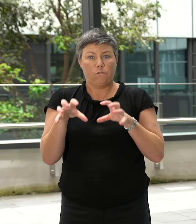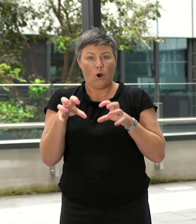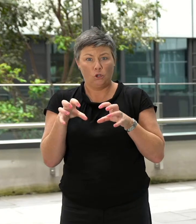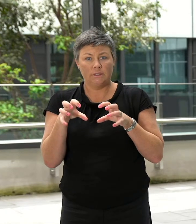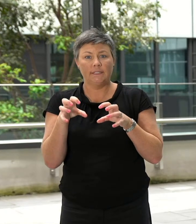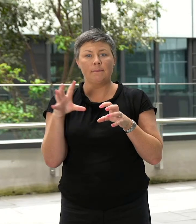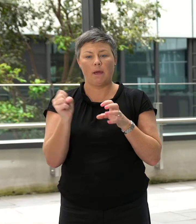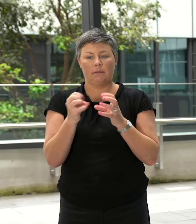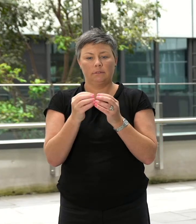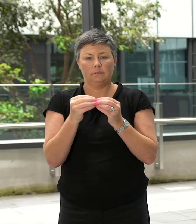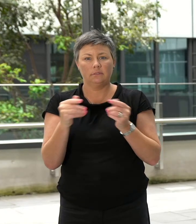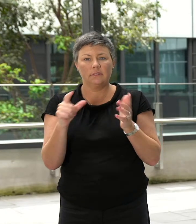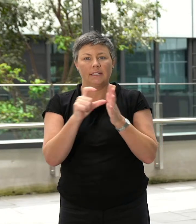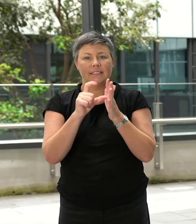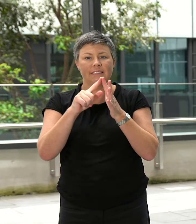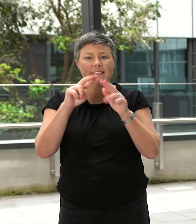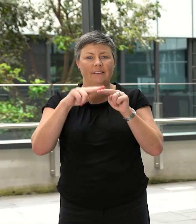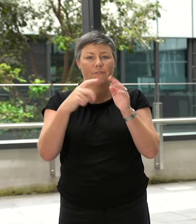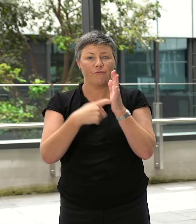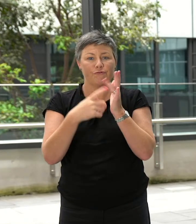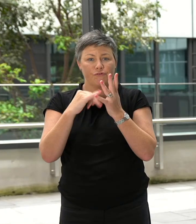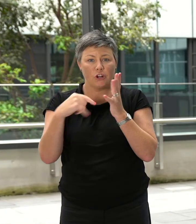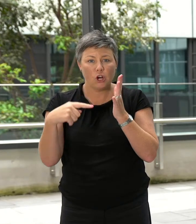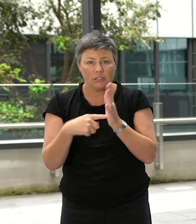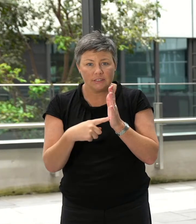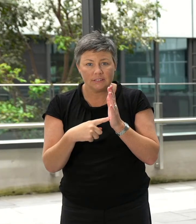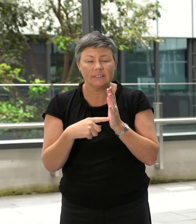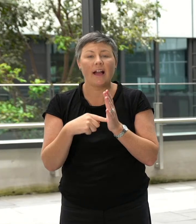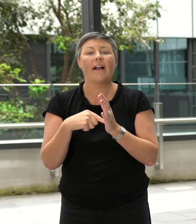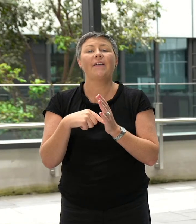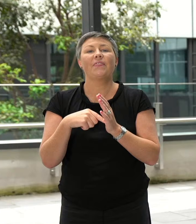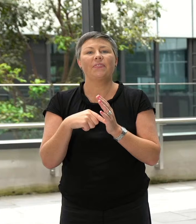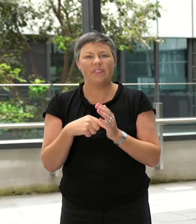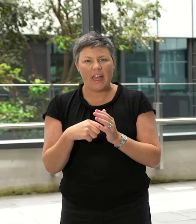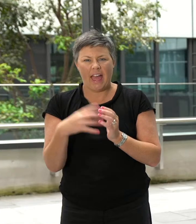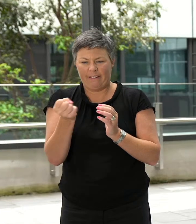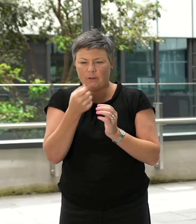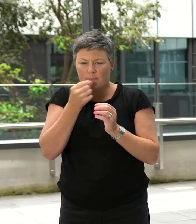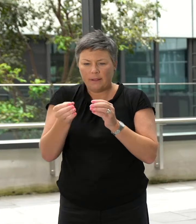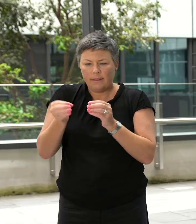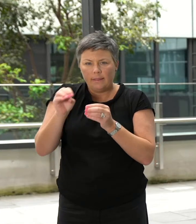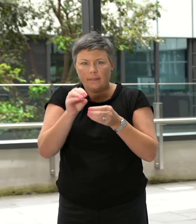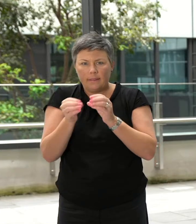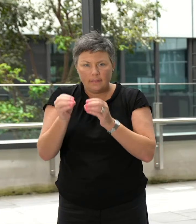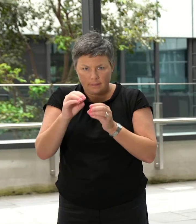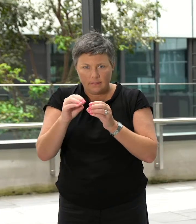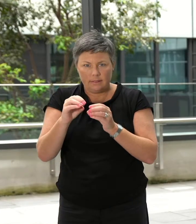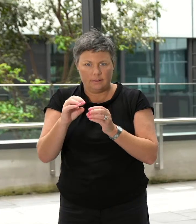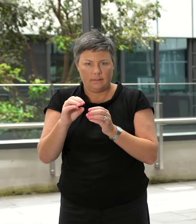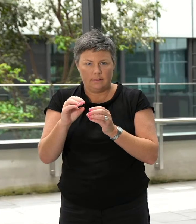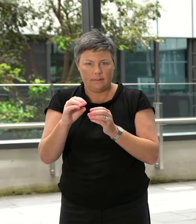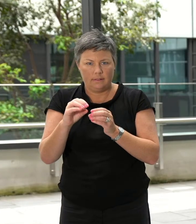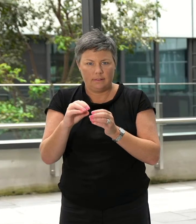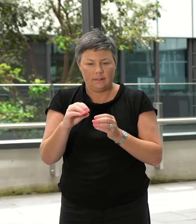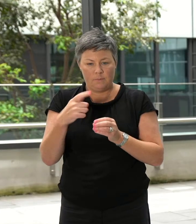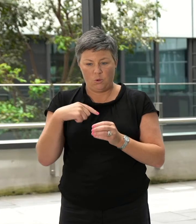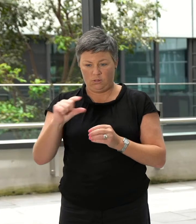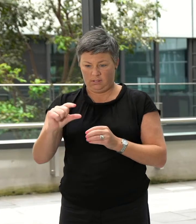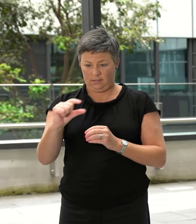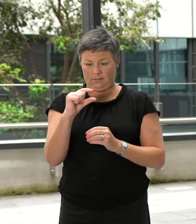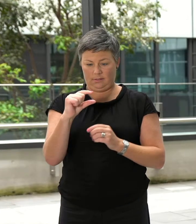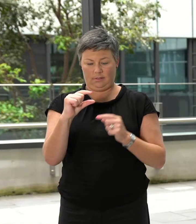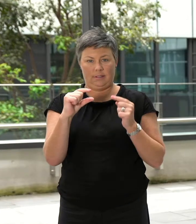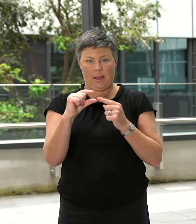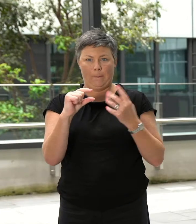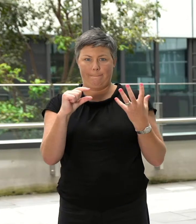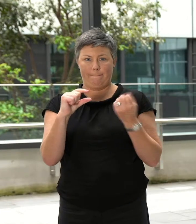it's diluted, and this comes in a vial where the Commonwealth has factored in that we use